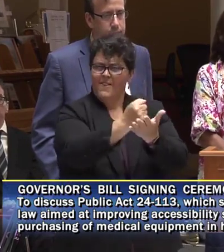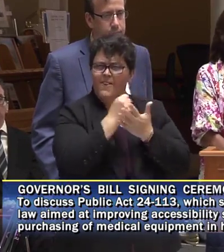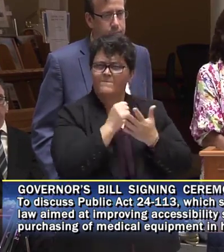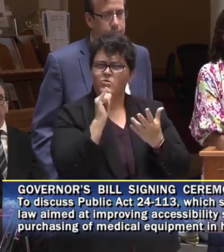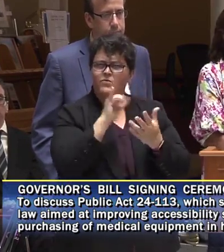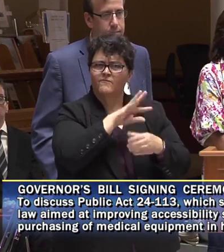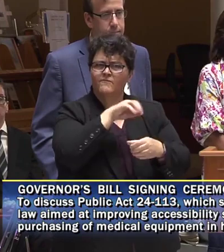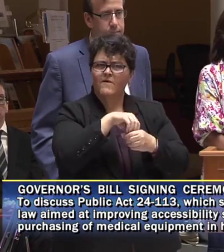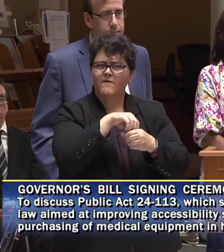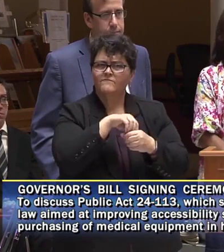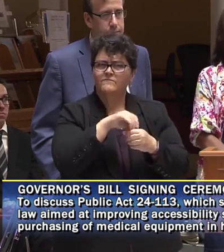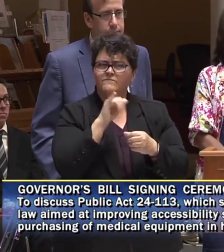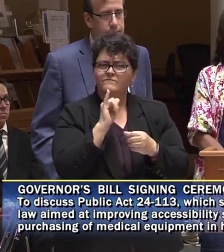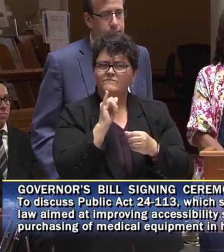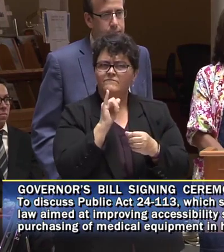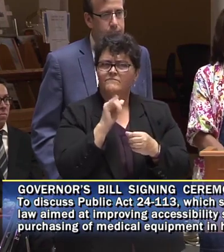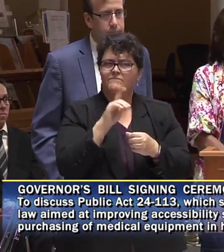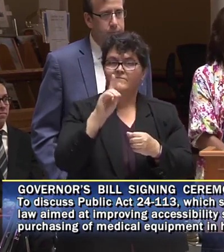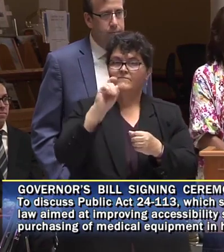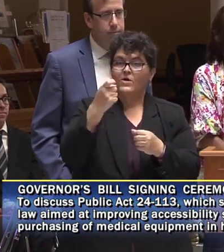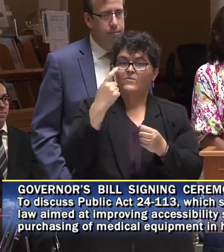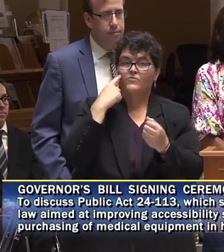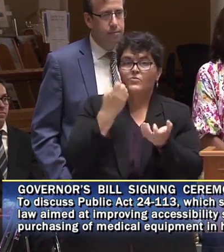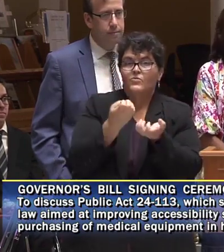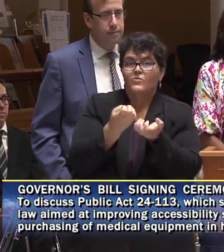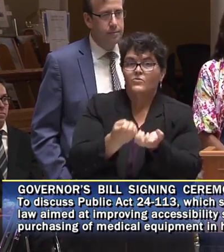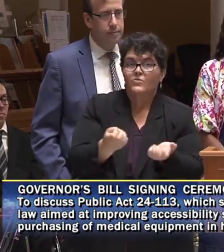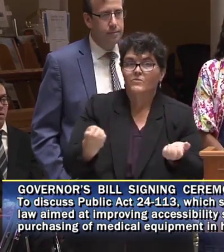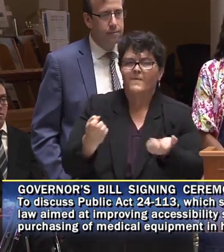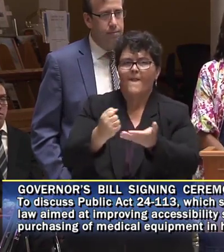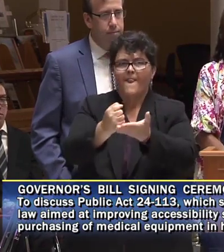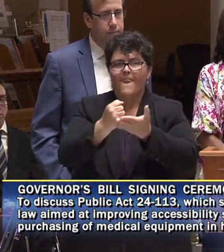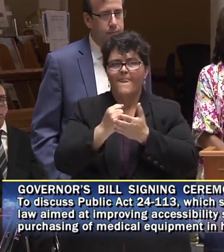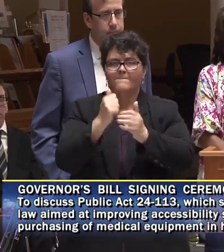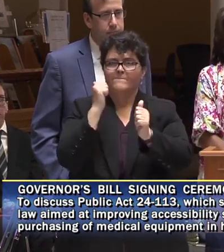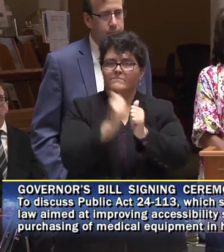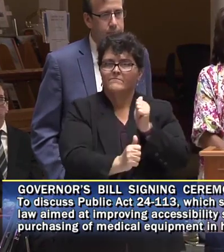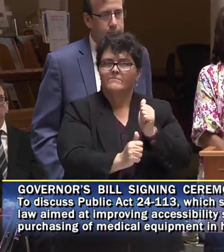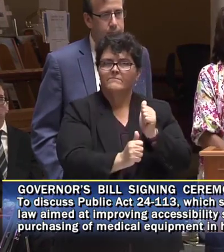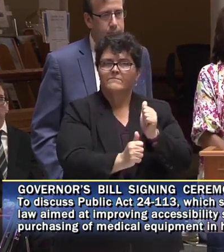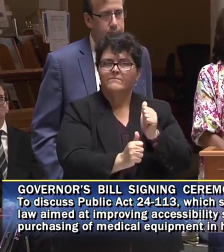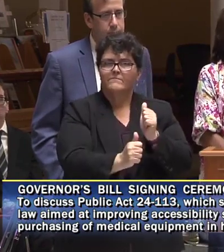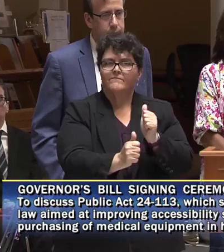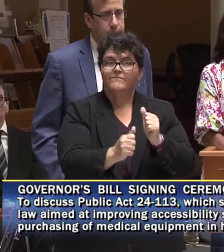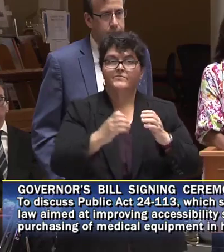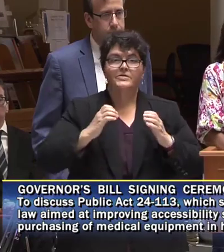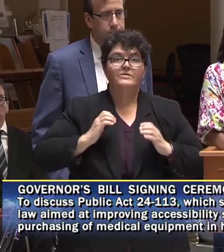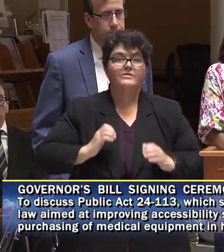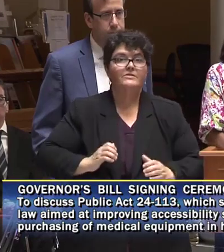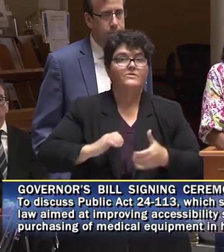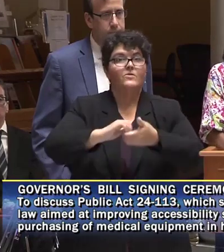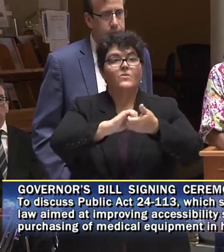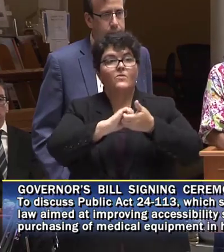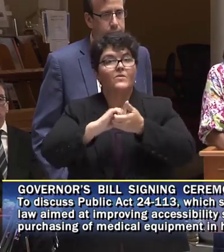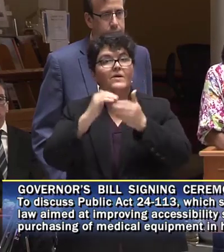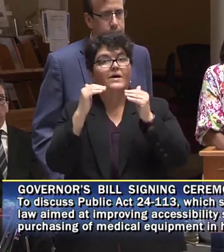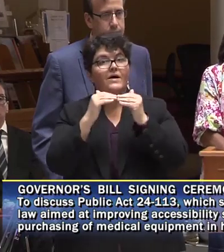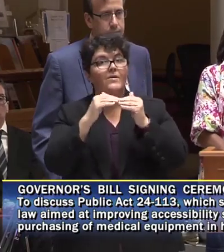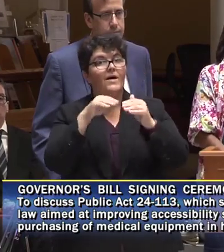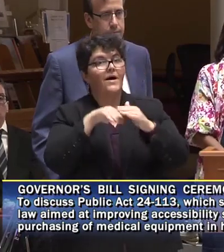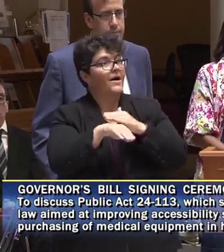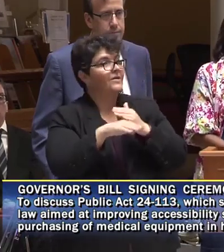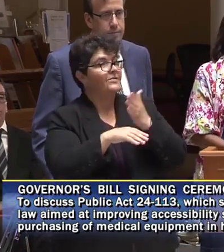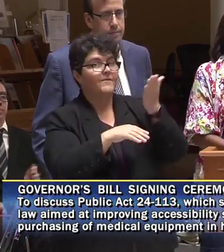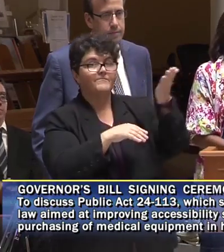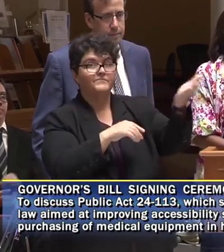do with medical diagnostic equipment, across the finish line. I want to thank the Citizens Coalition for Equal Access, of which Gary is a member and of